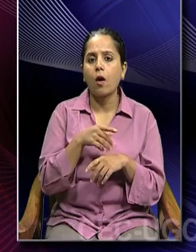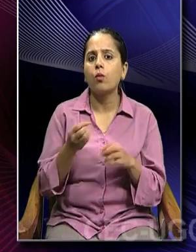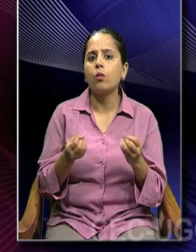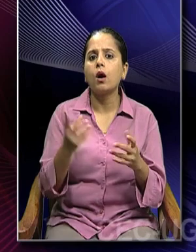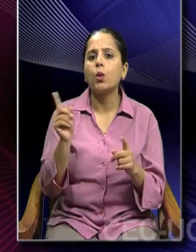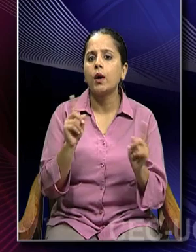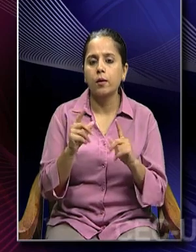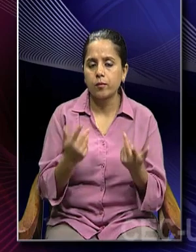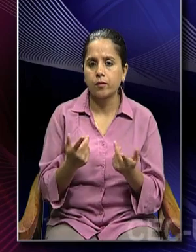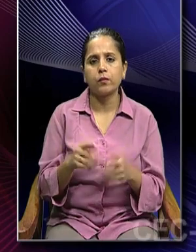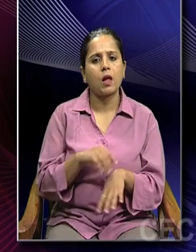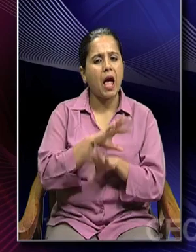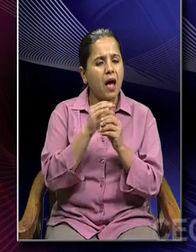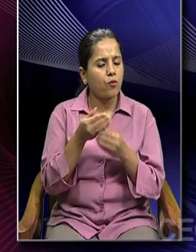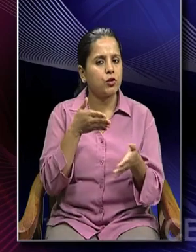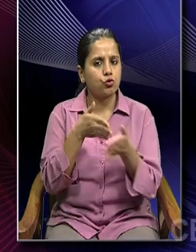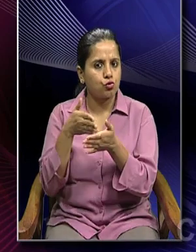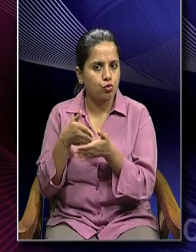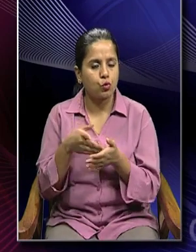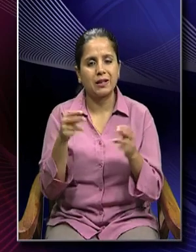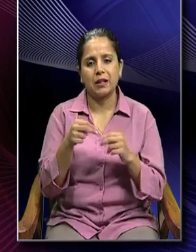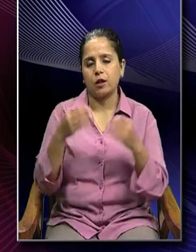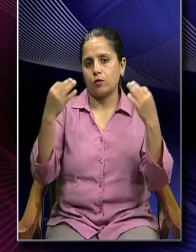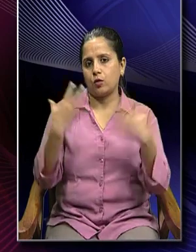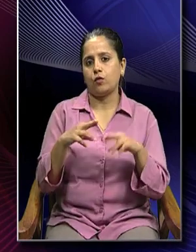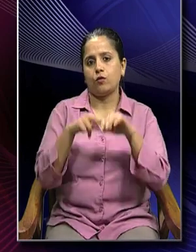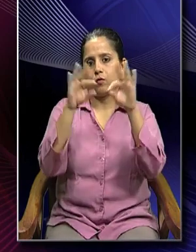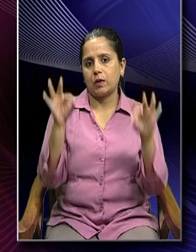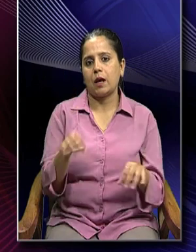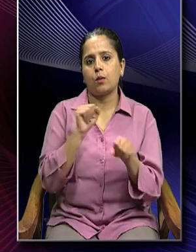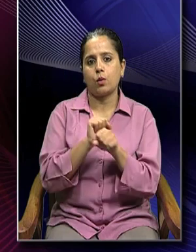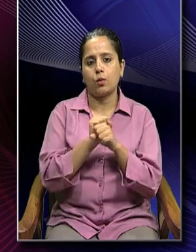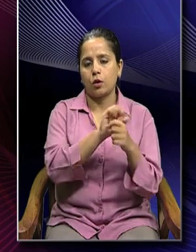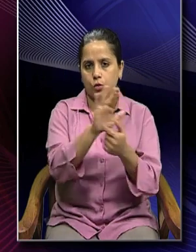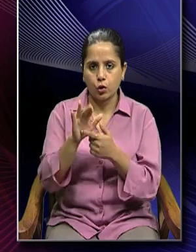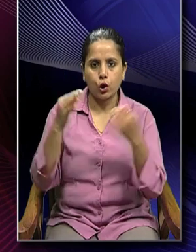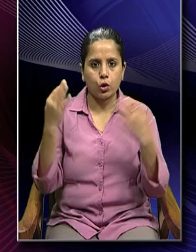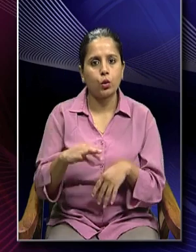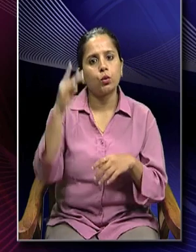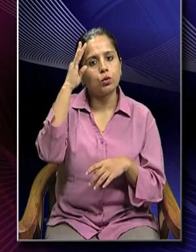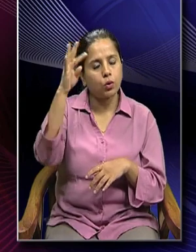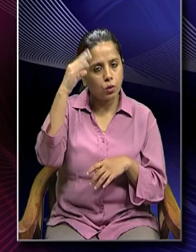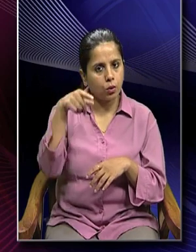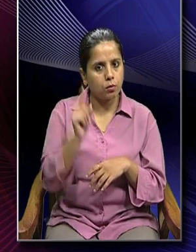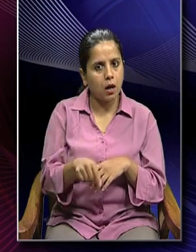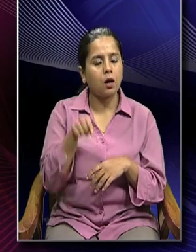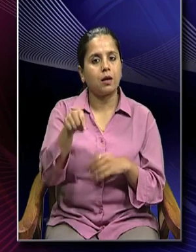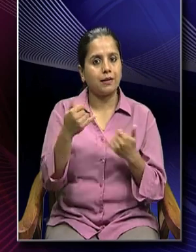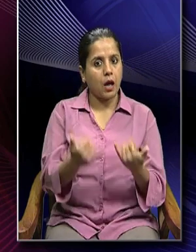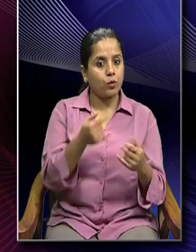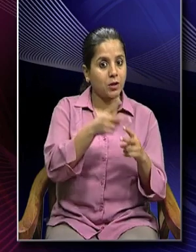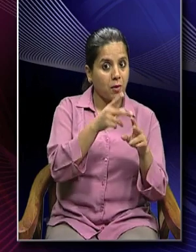originated. So, every challenge needs a new framework or a new theory that should transcend the existing